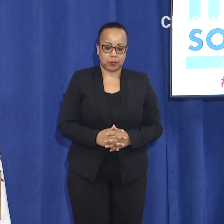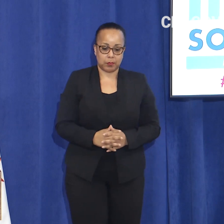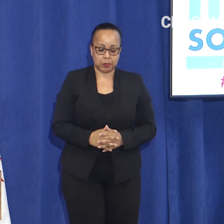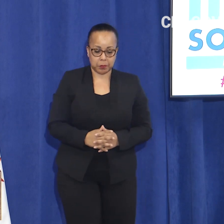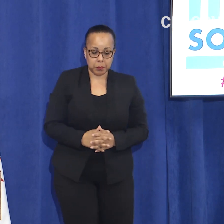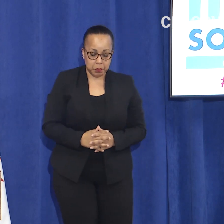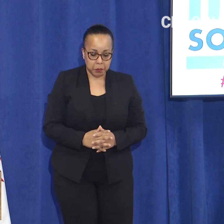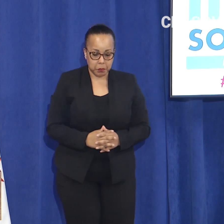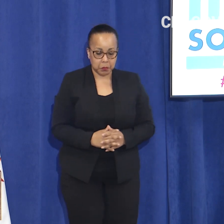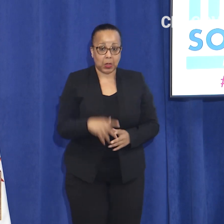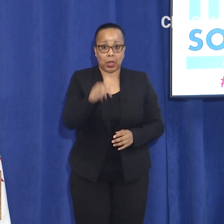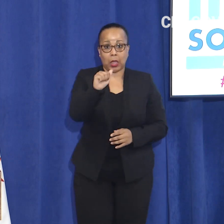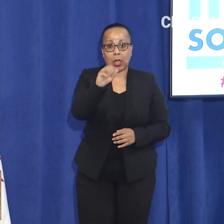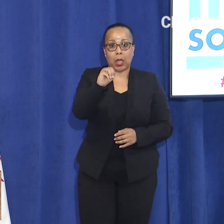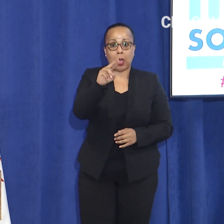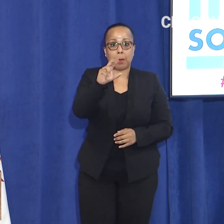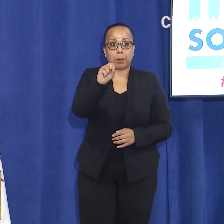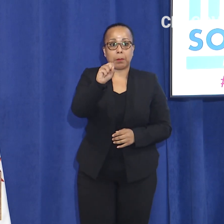amusement,